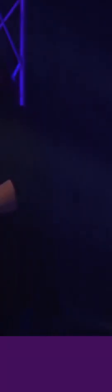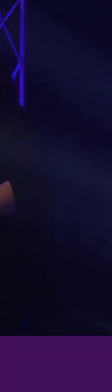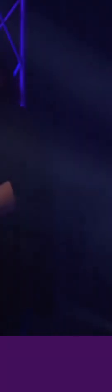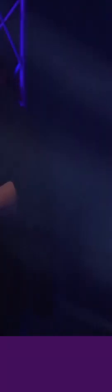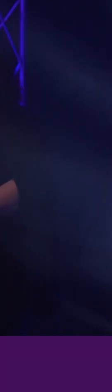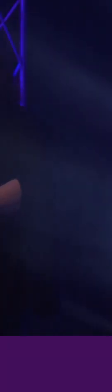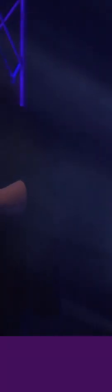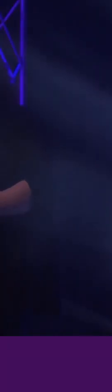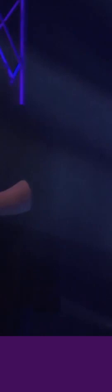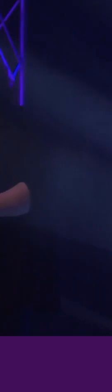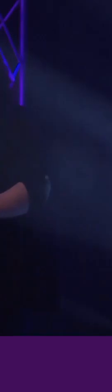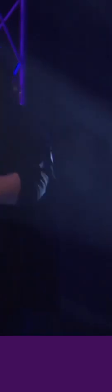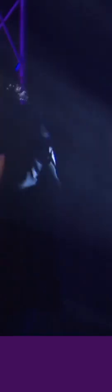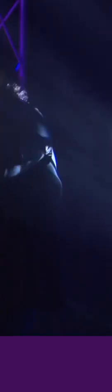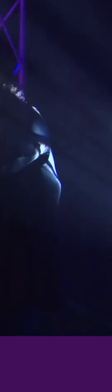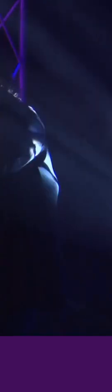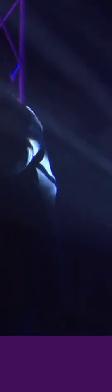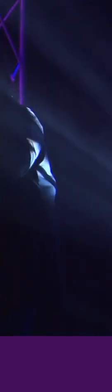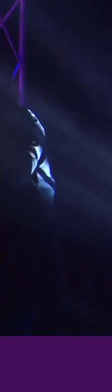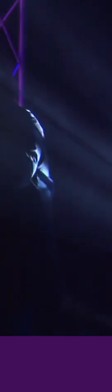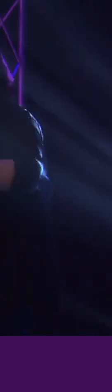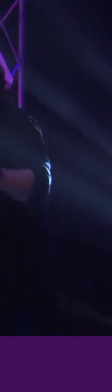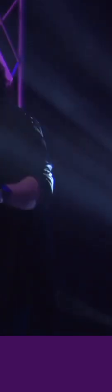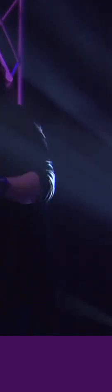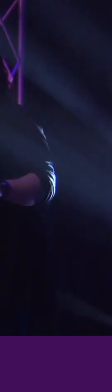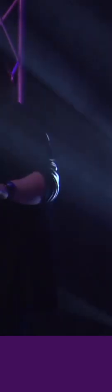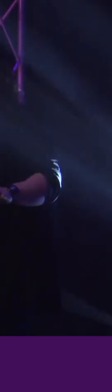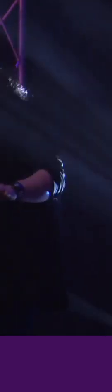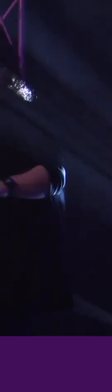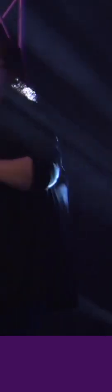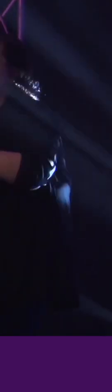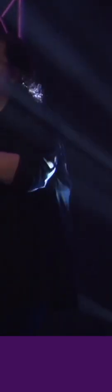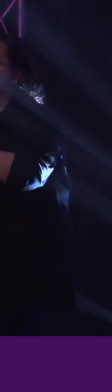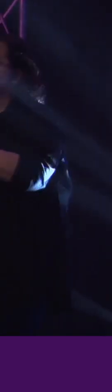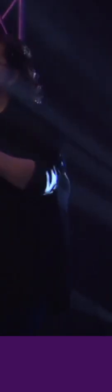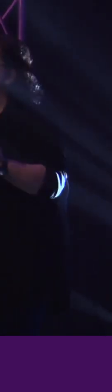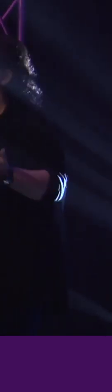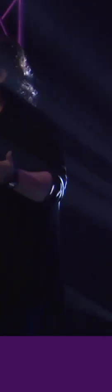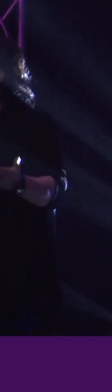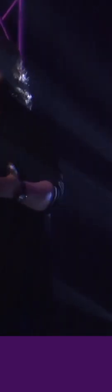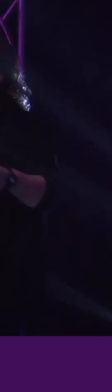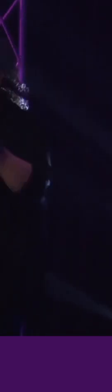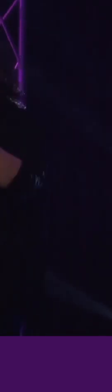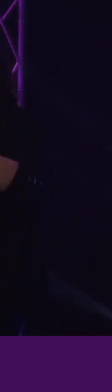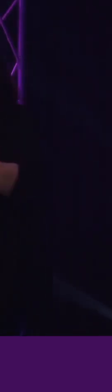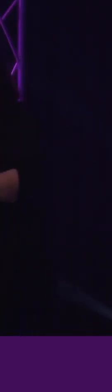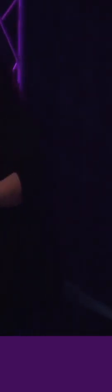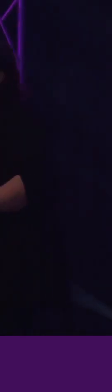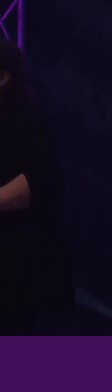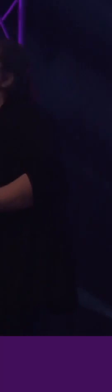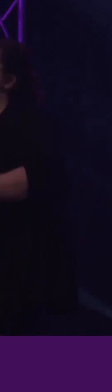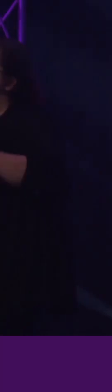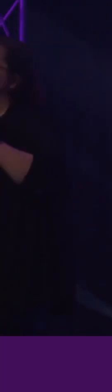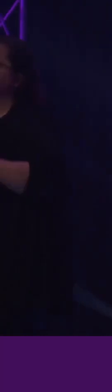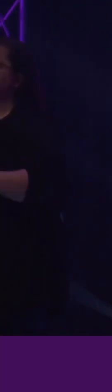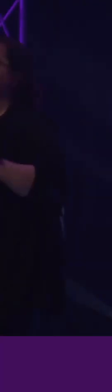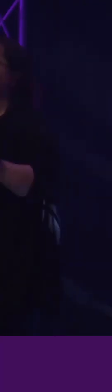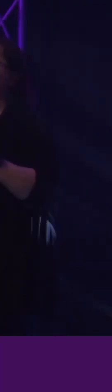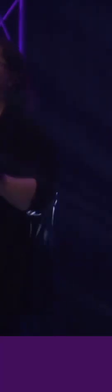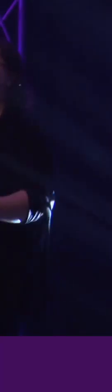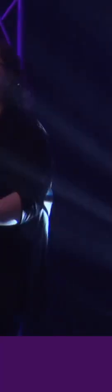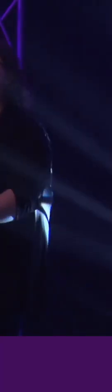new wine for the vineyard. In all things, God